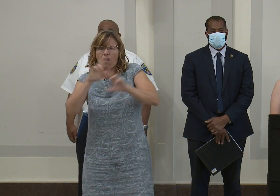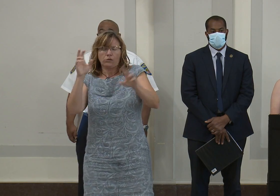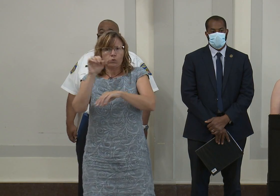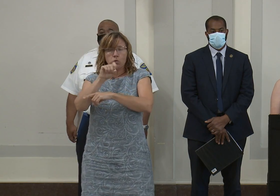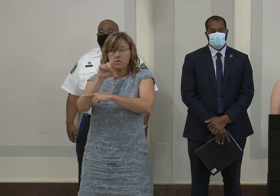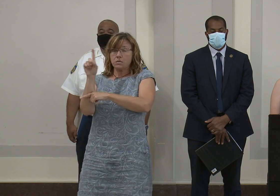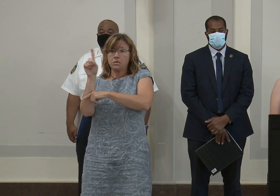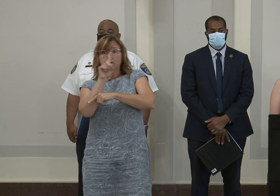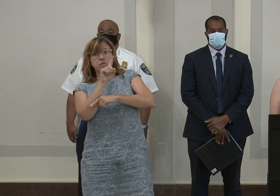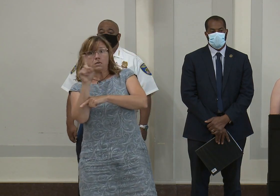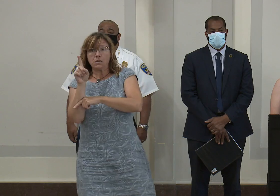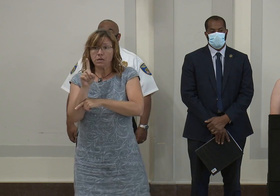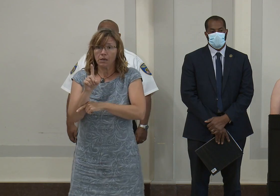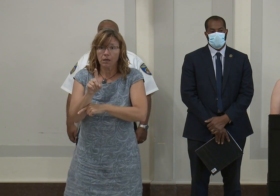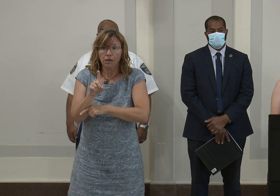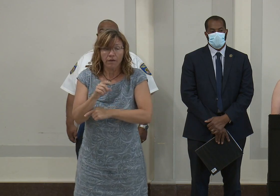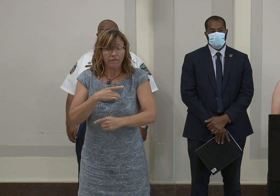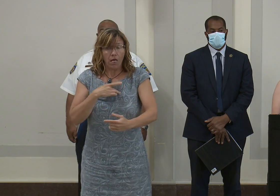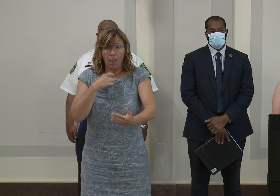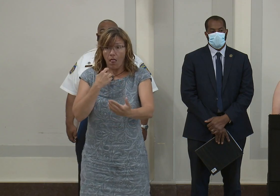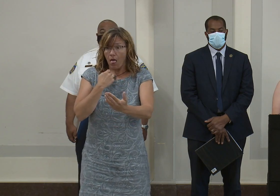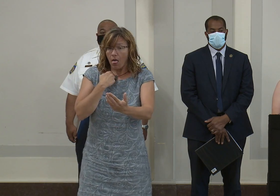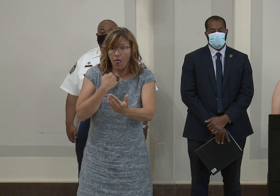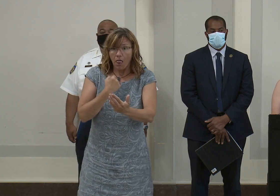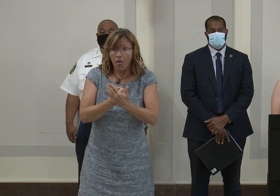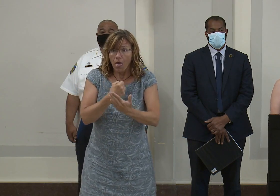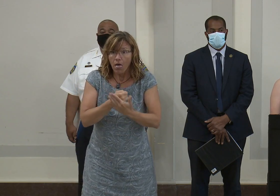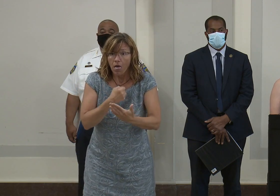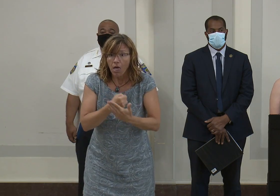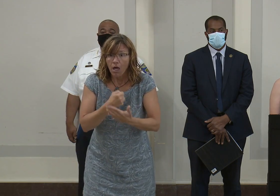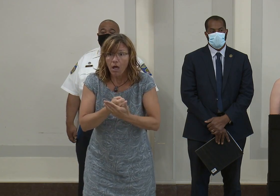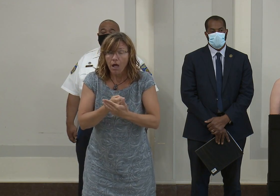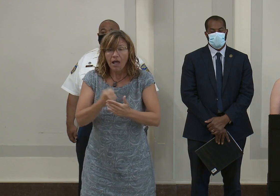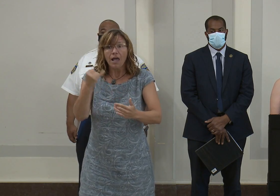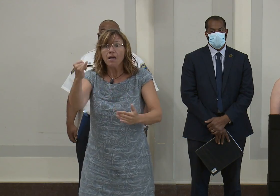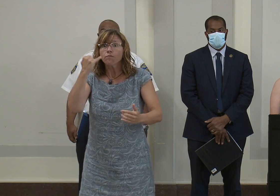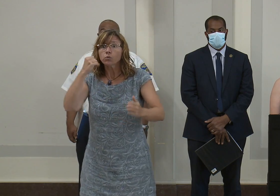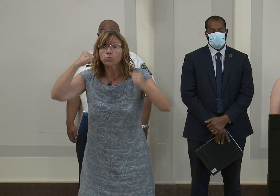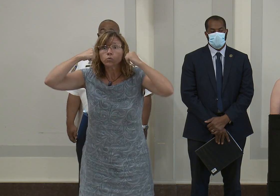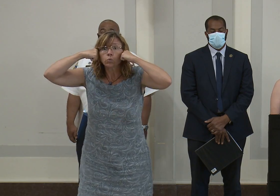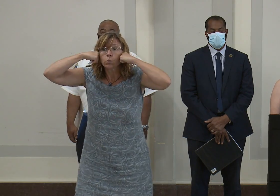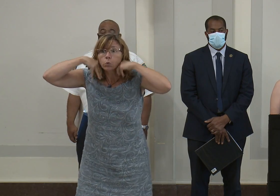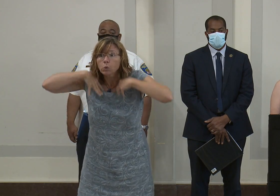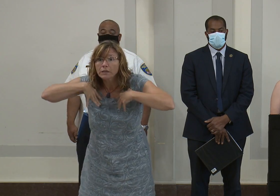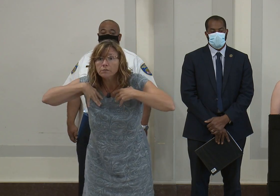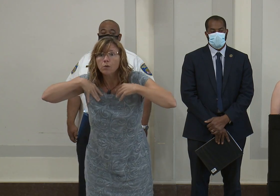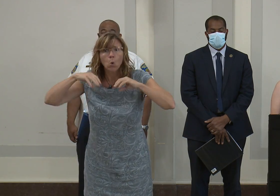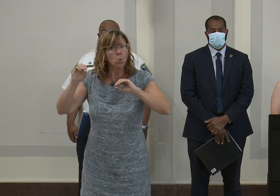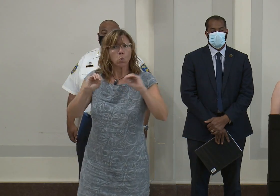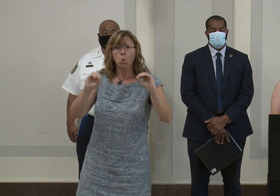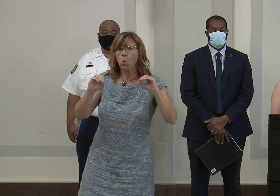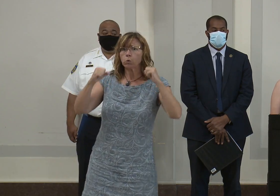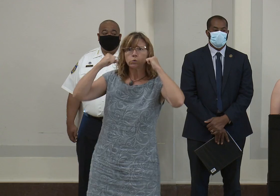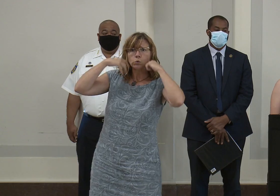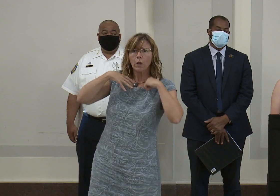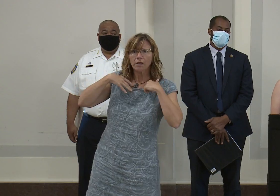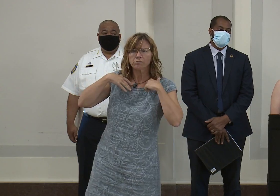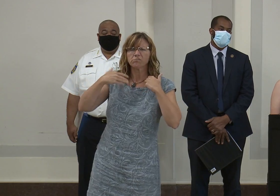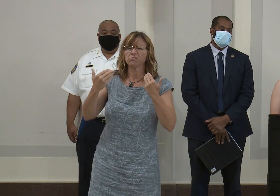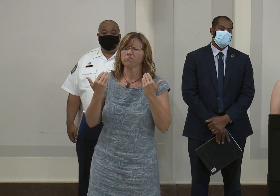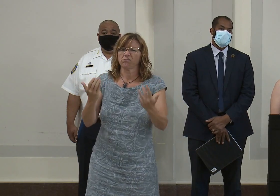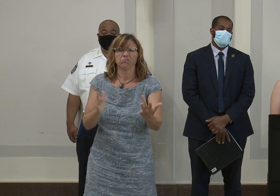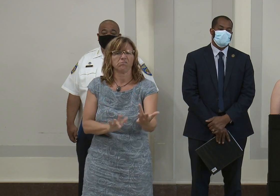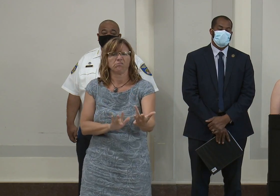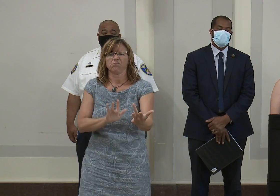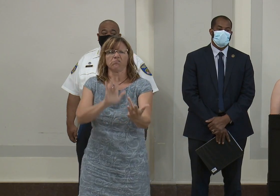rate. If you suspect someone you know is suffering from this condition, get medical help immediately. Heat